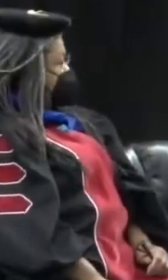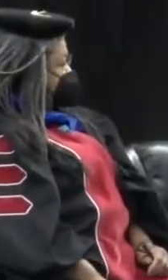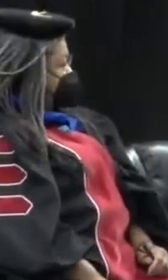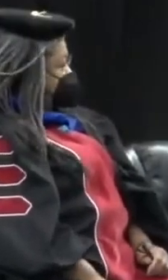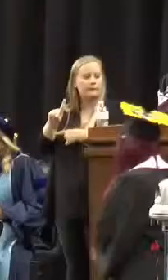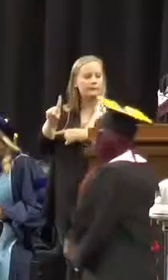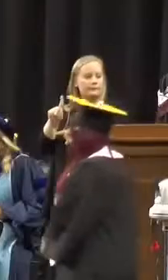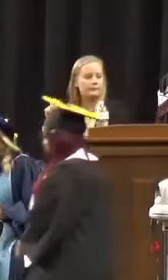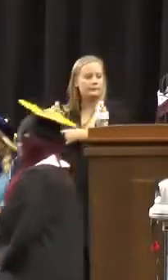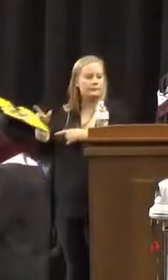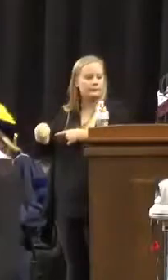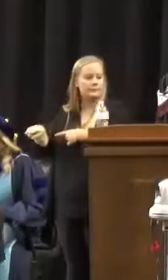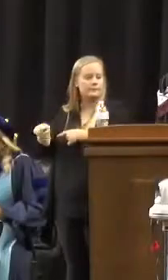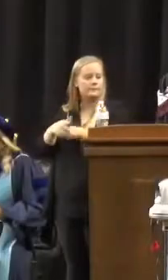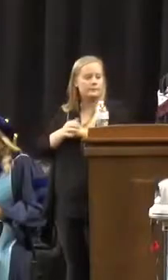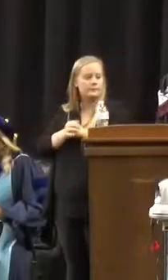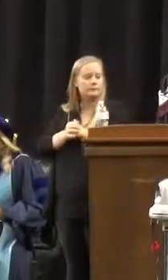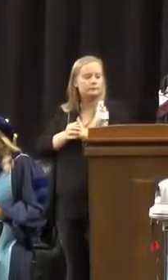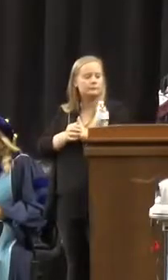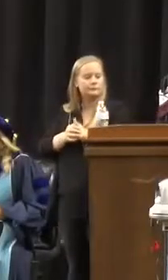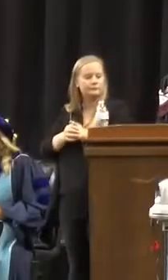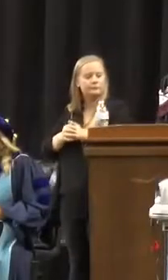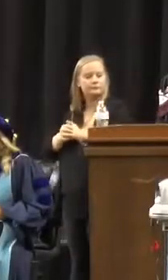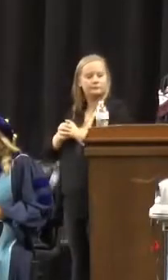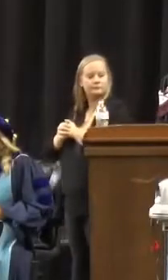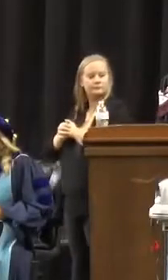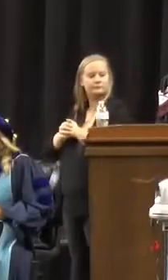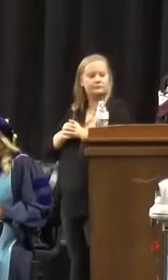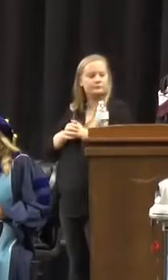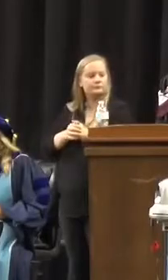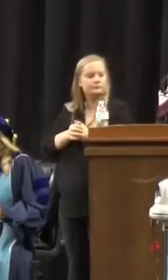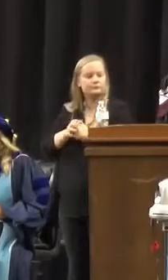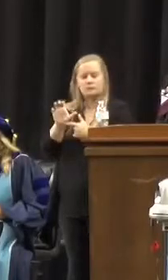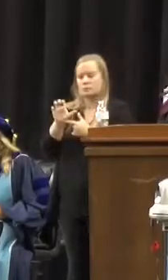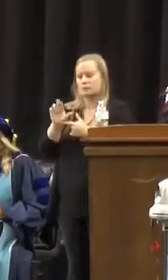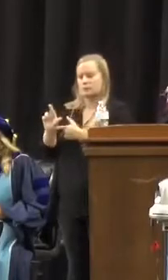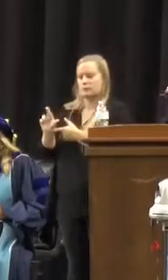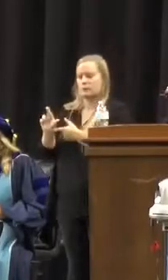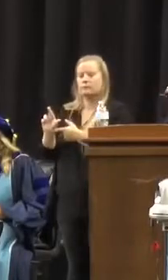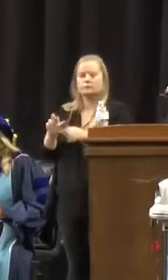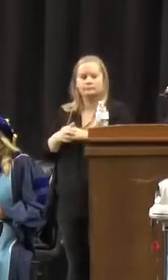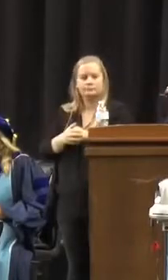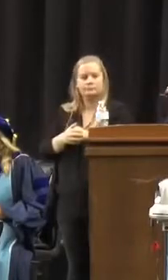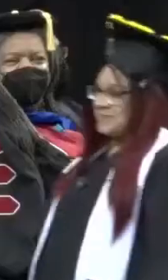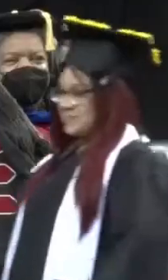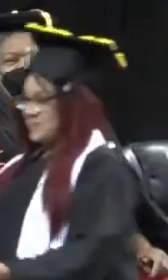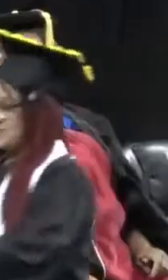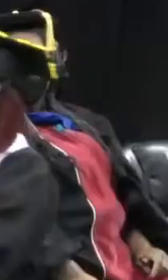Karina Irene Hernandez, Crimson Scholar.